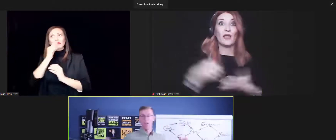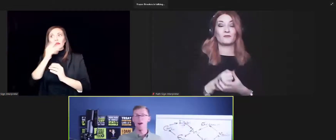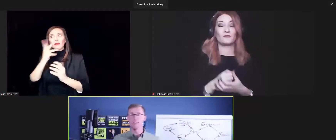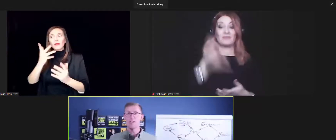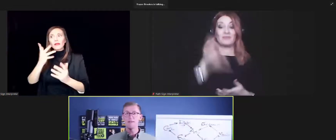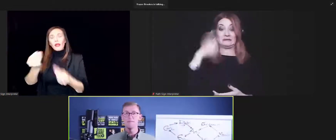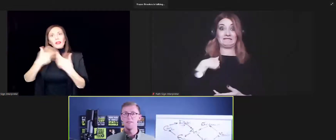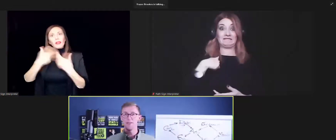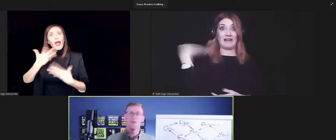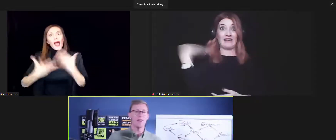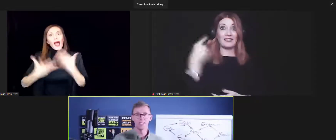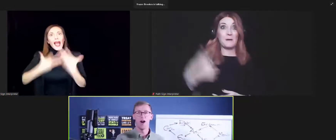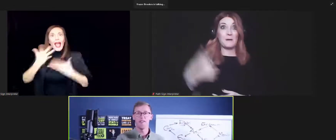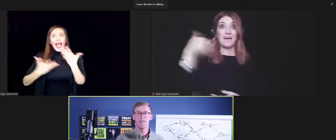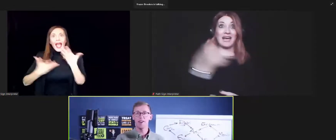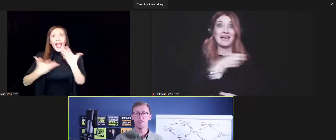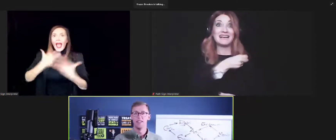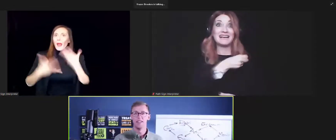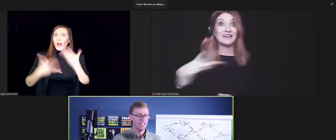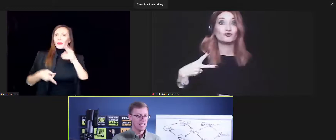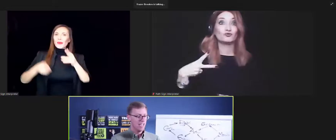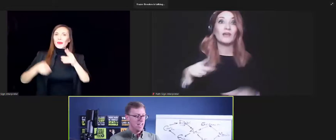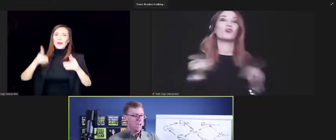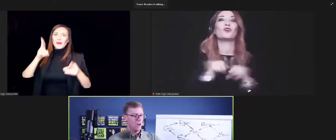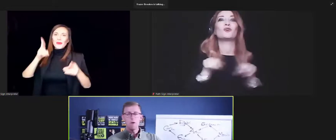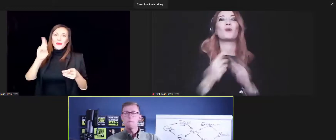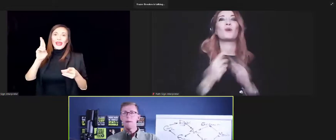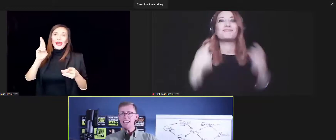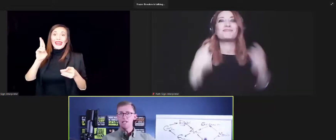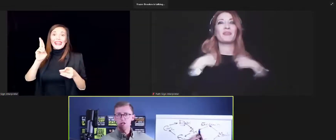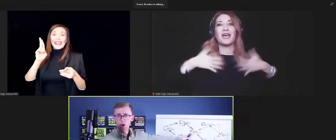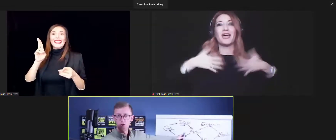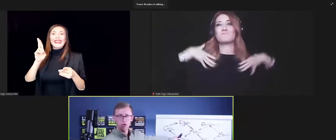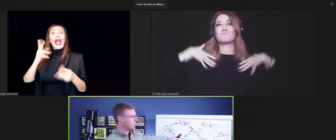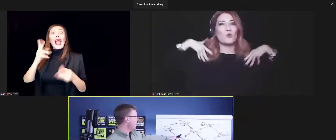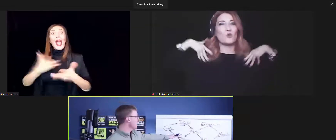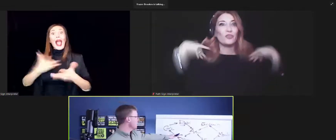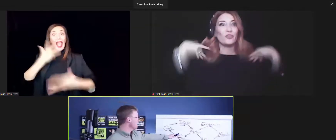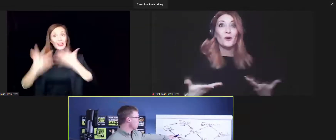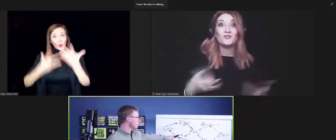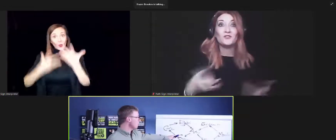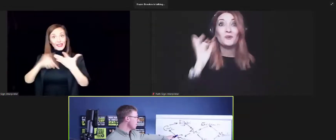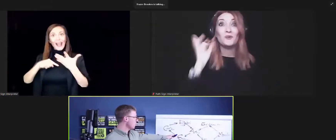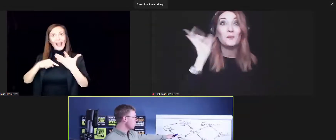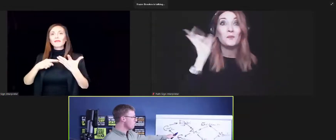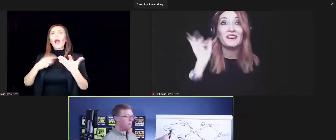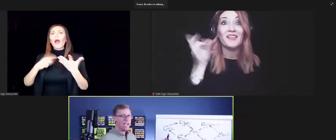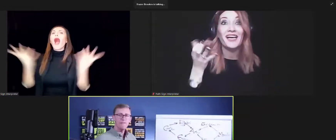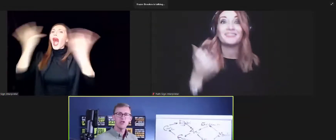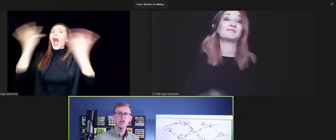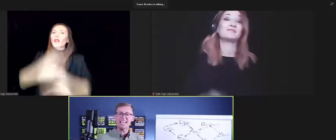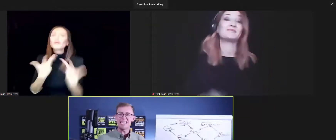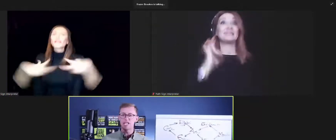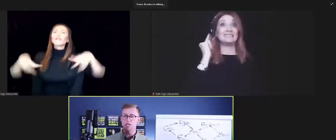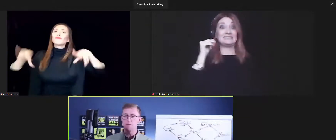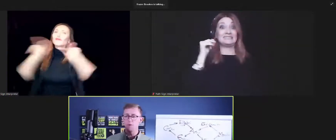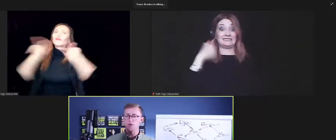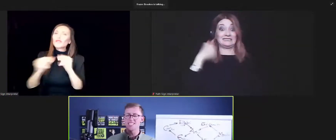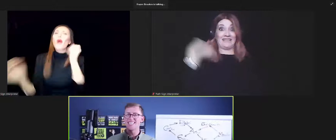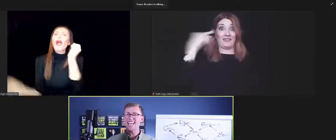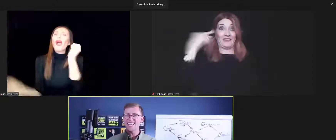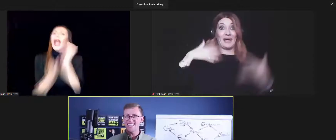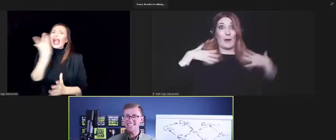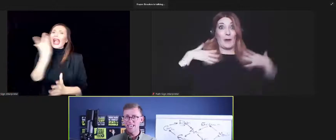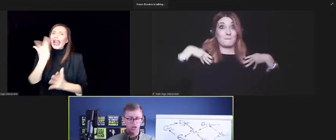And a lot of excitement creates a lot of action. Now, you might understand and appreciate that you might have seen a symbol